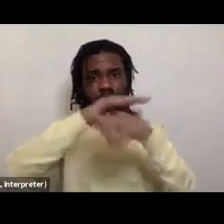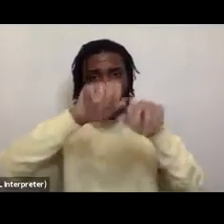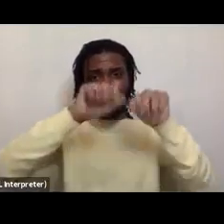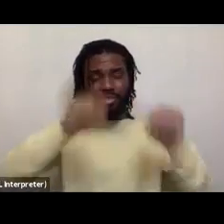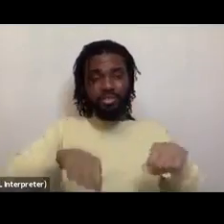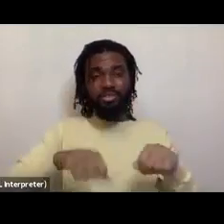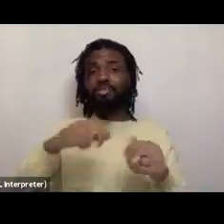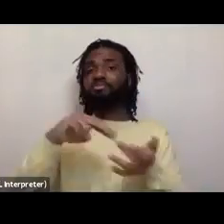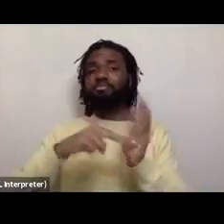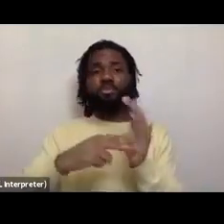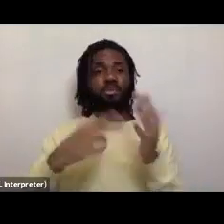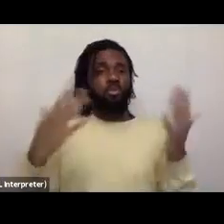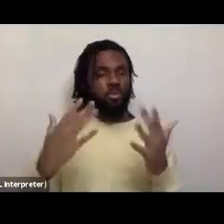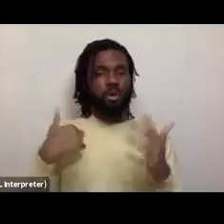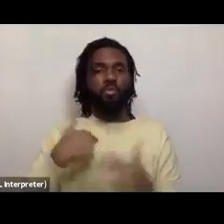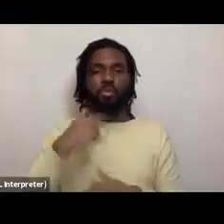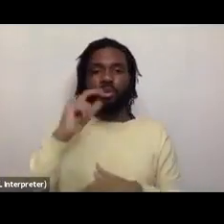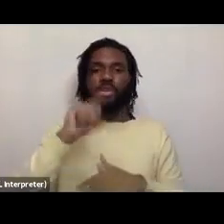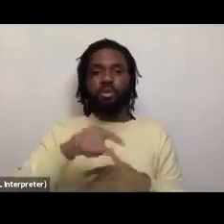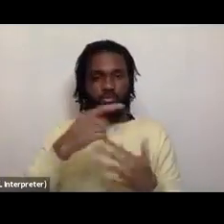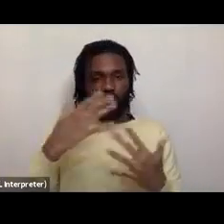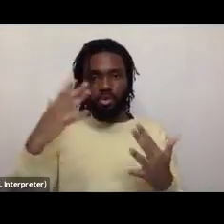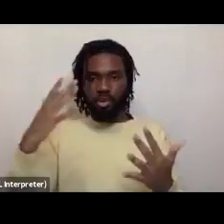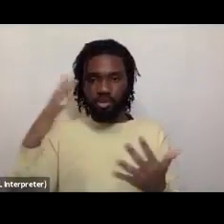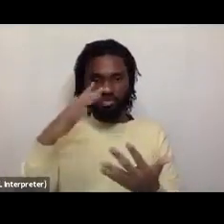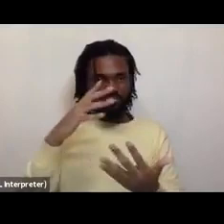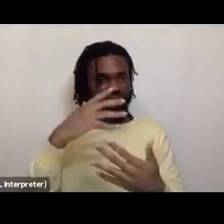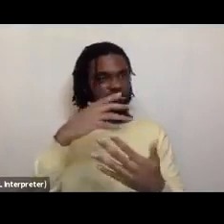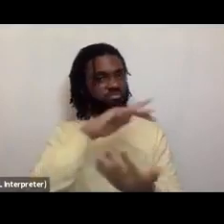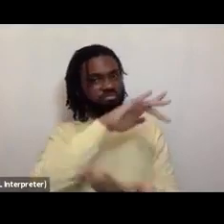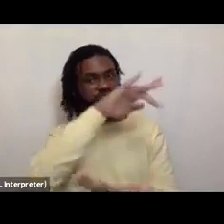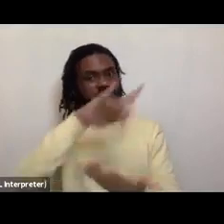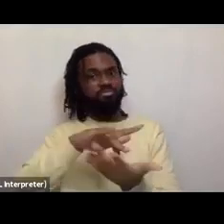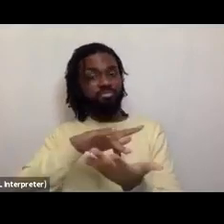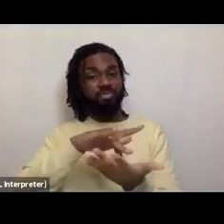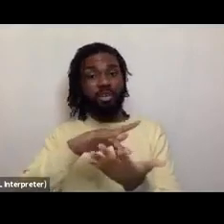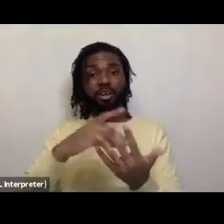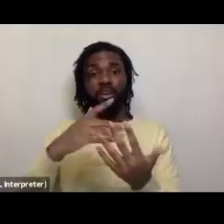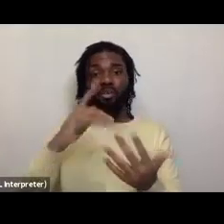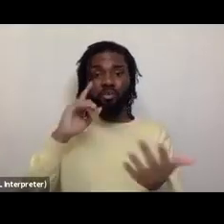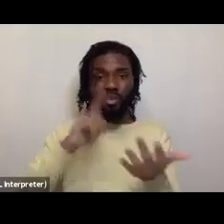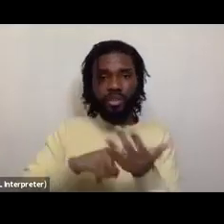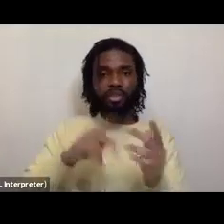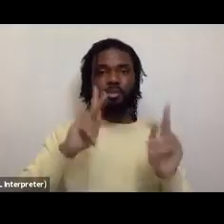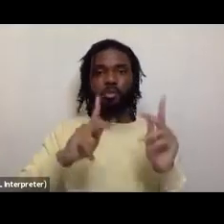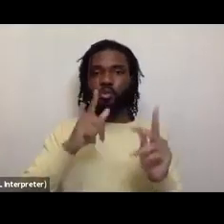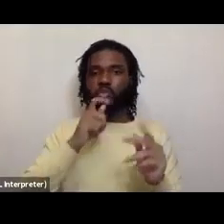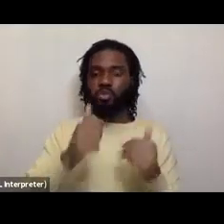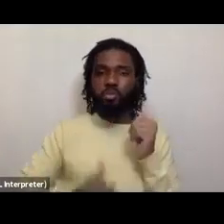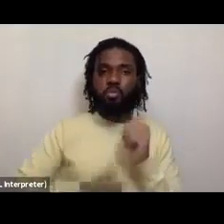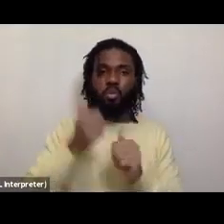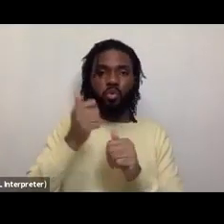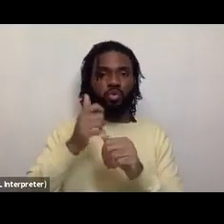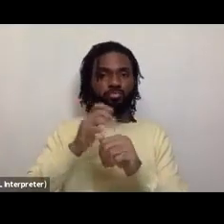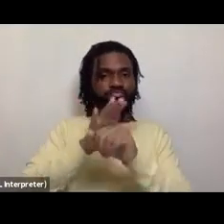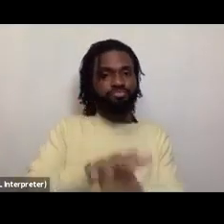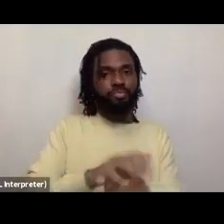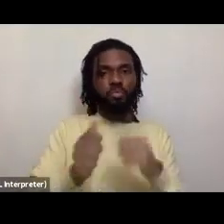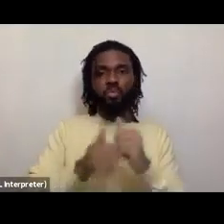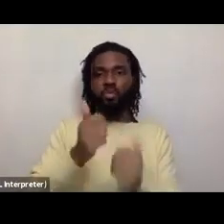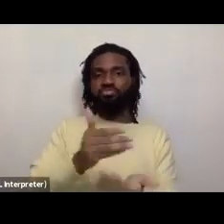center and follow the leadership of people who are most impacted by it. And that's going to